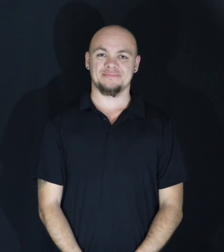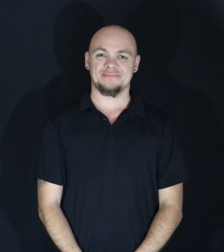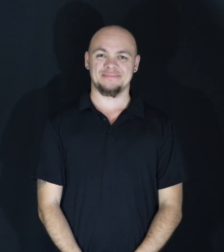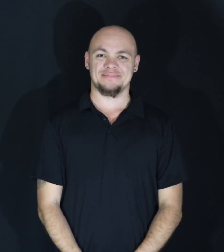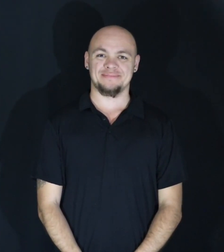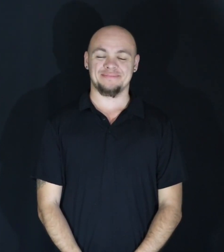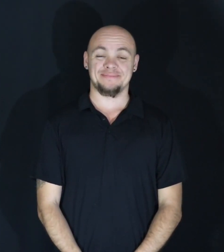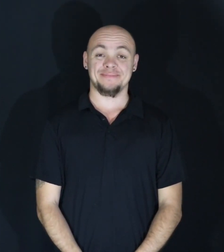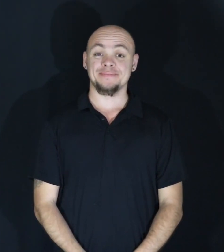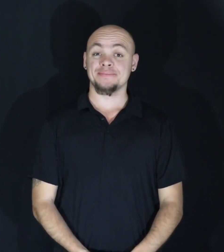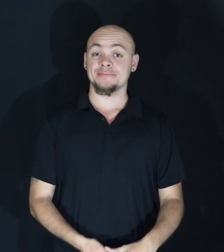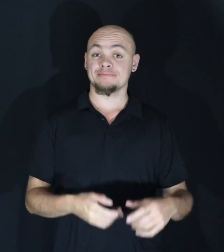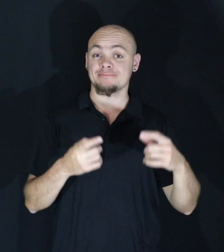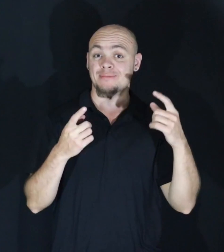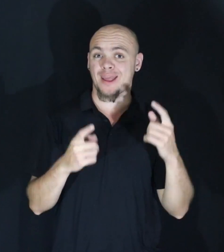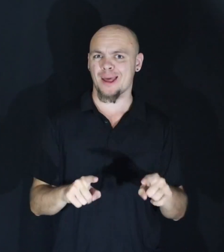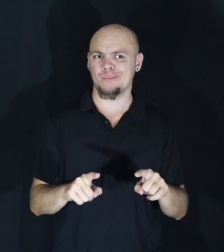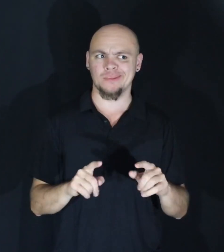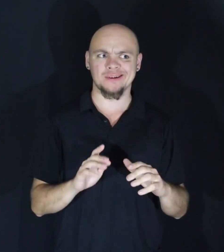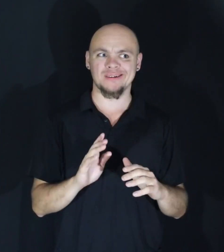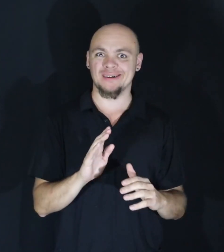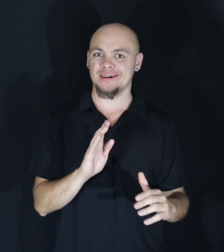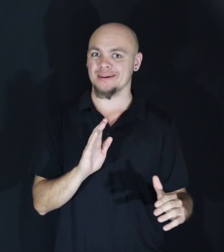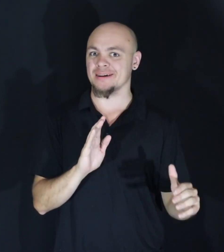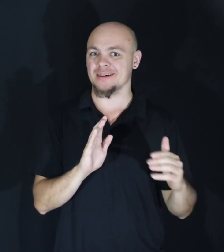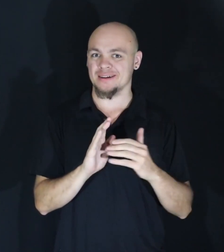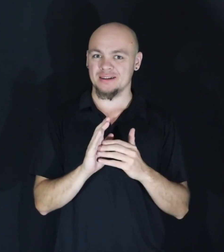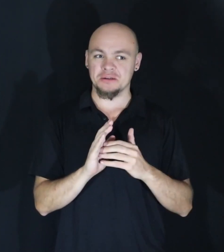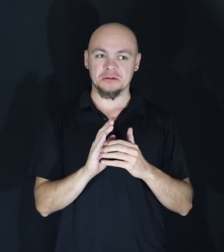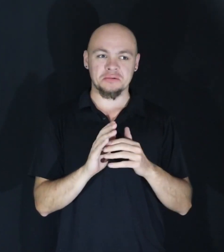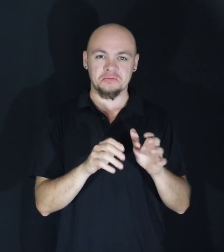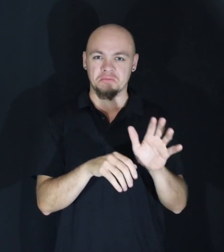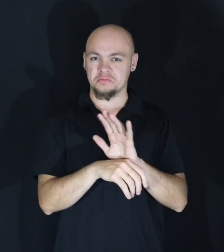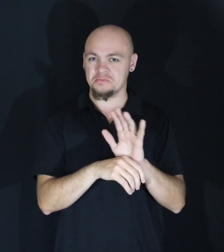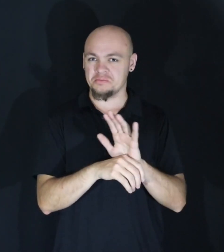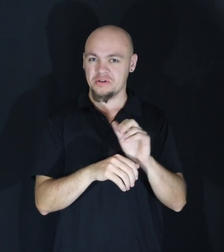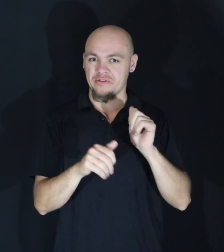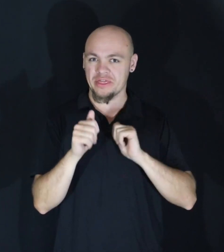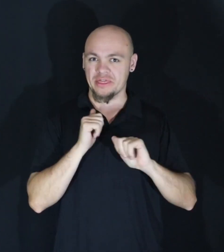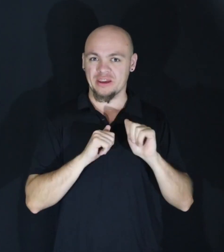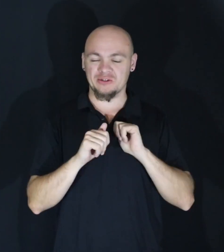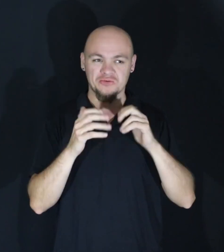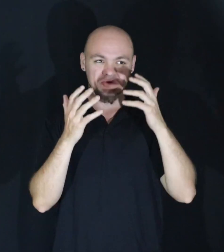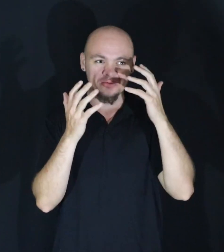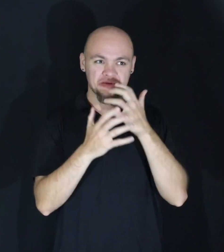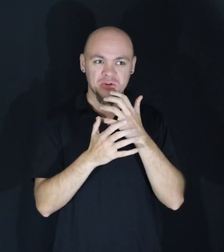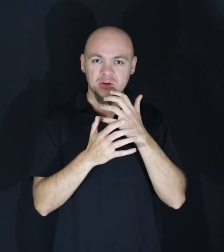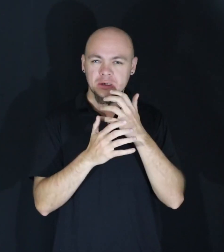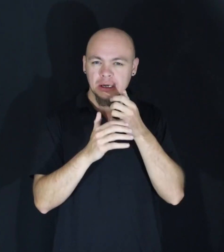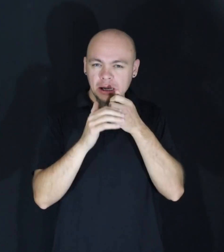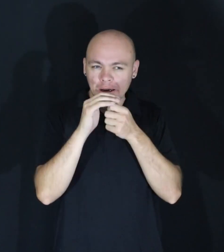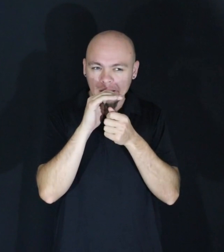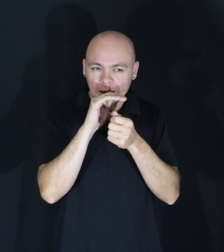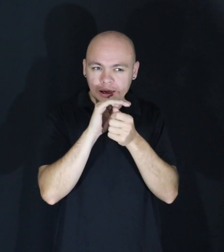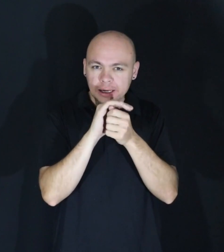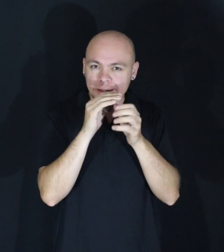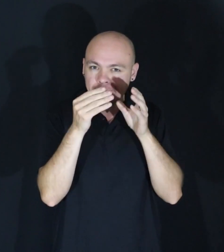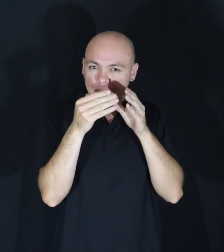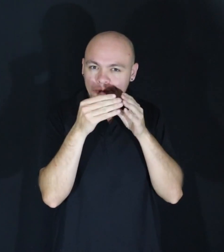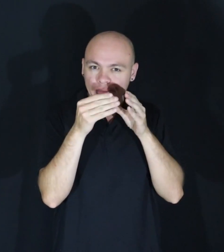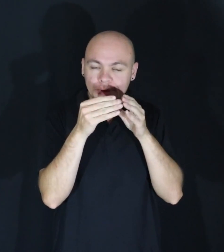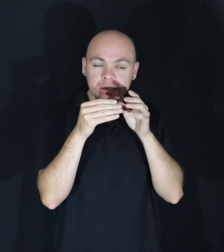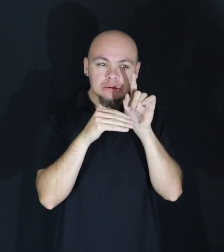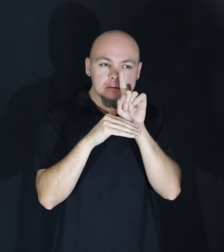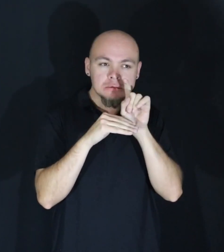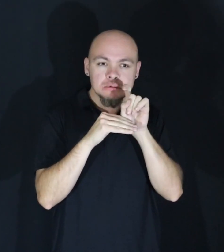There I was, again, in a dark movie theater, hiding out, cowering in a corner,